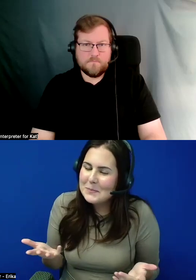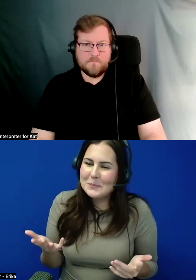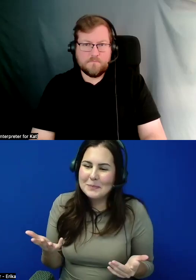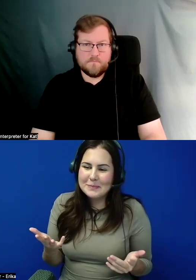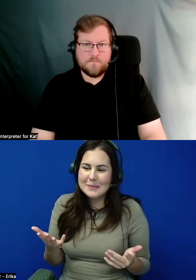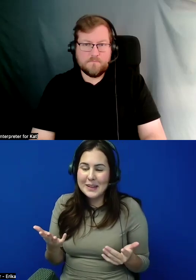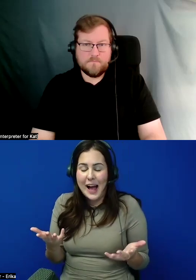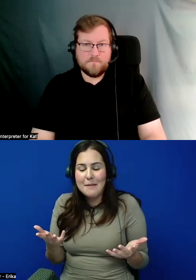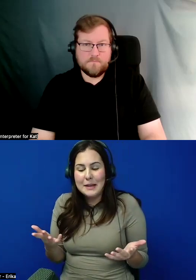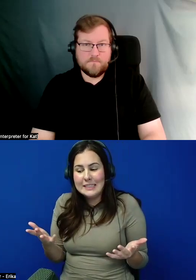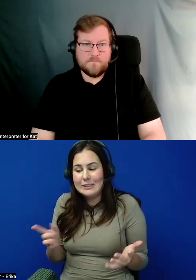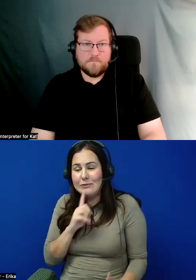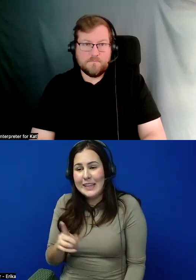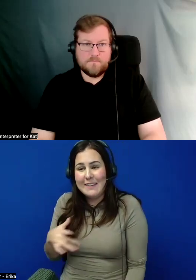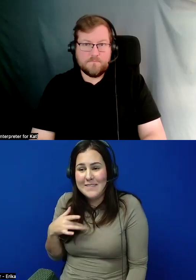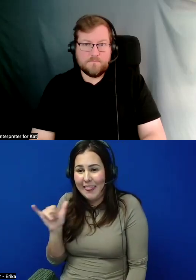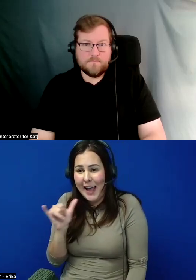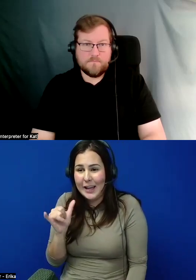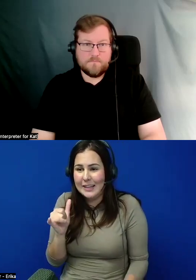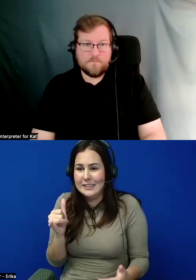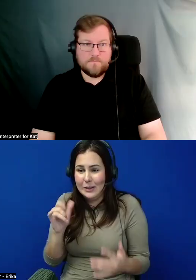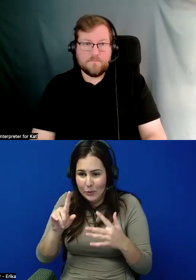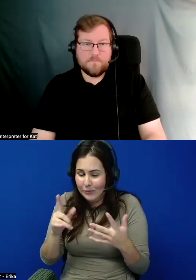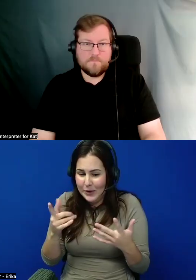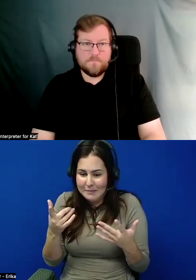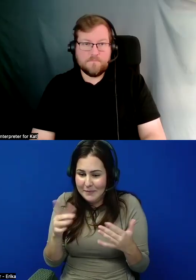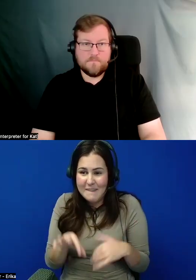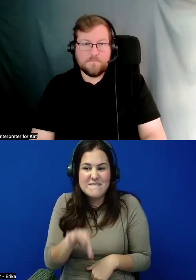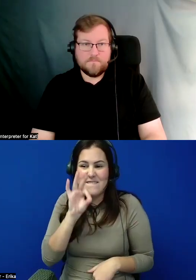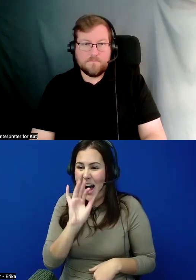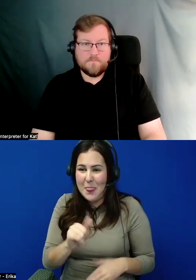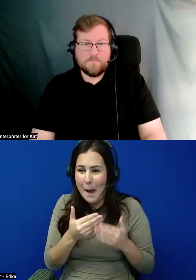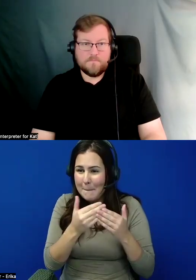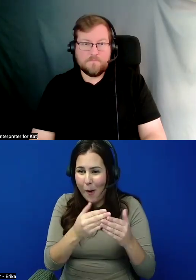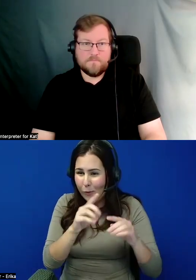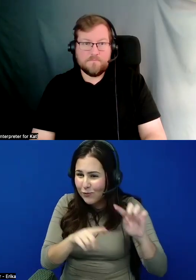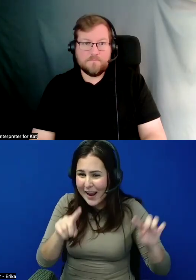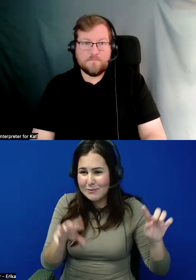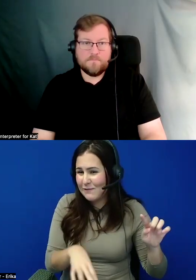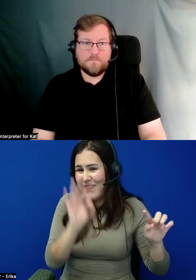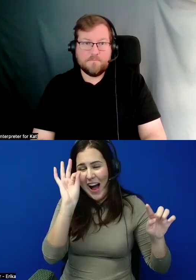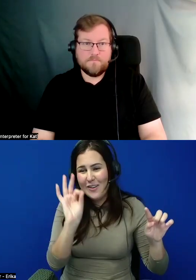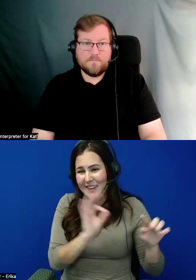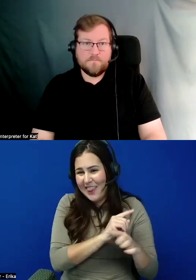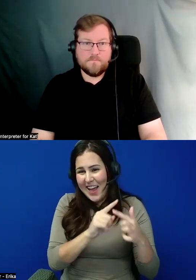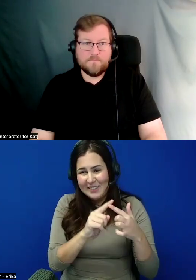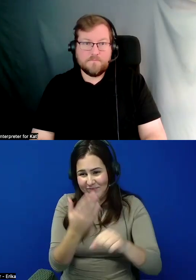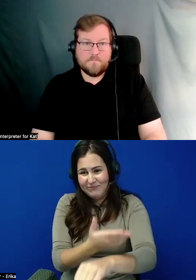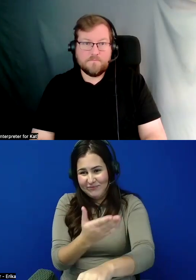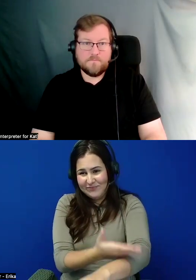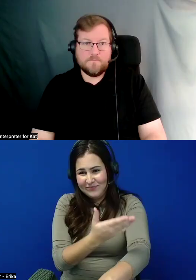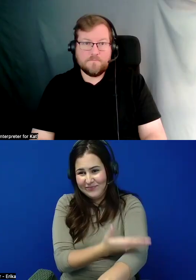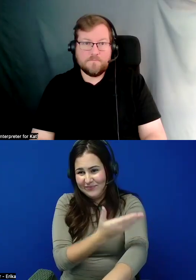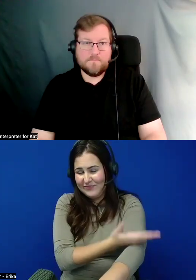revived that boat, and it moved. So we were like, all right, this is our boat. We're committed. And then we Yeah, we kind of worked on it